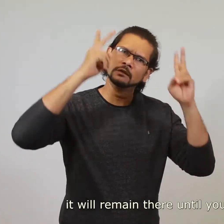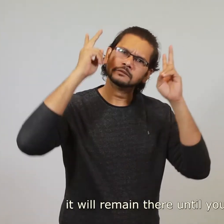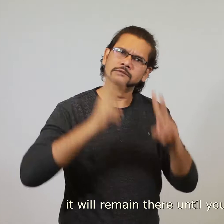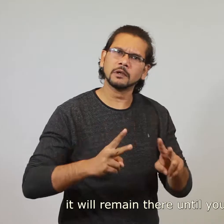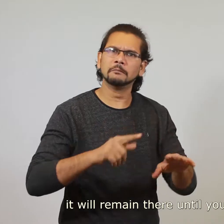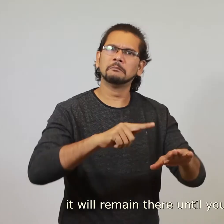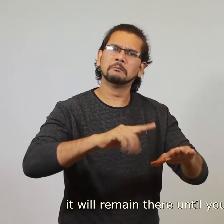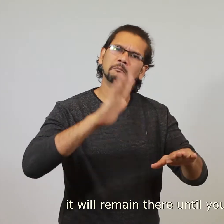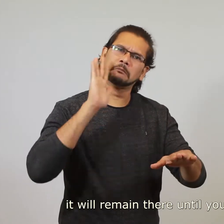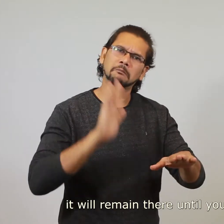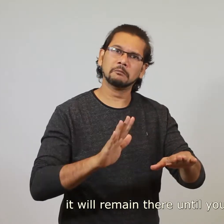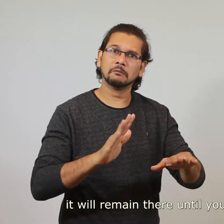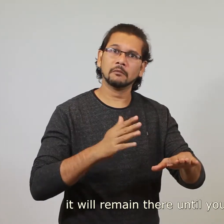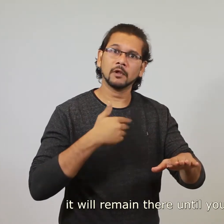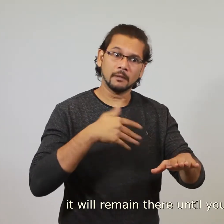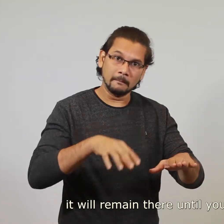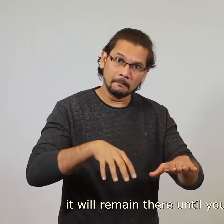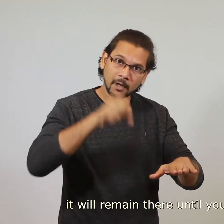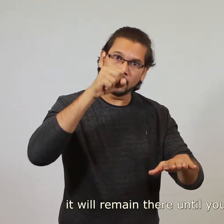it will remain there until you pick it up.